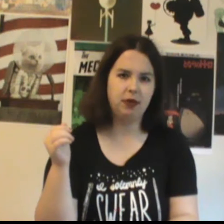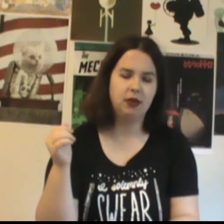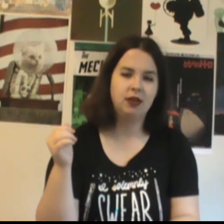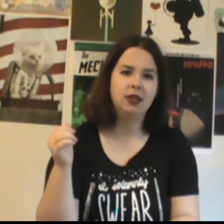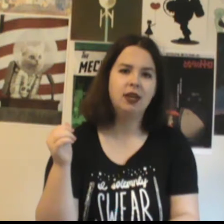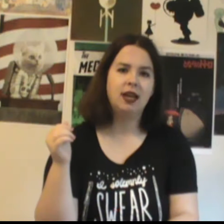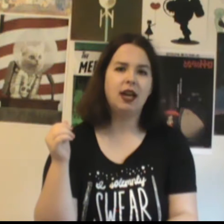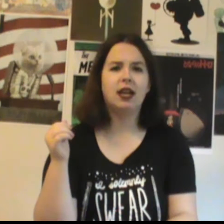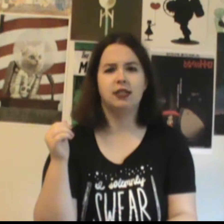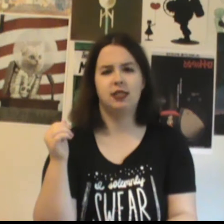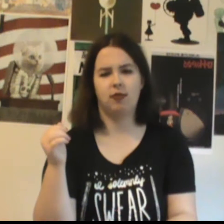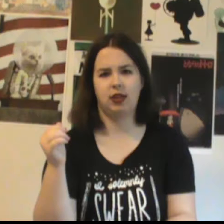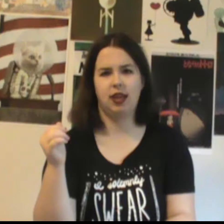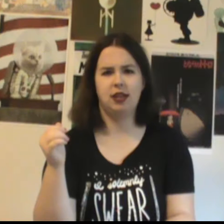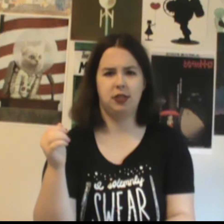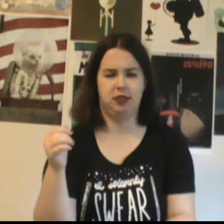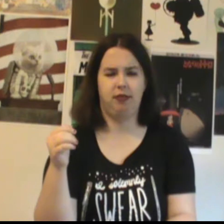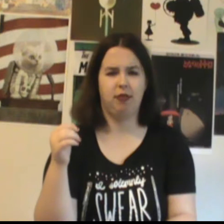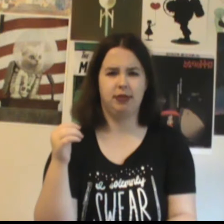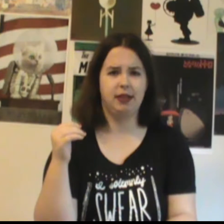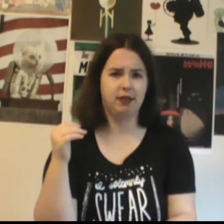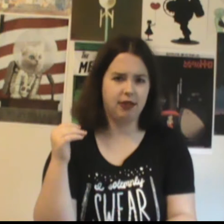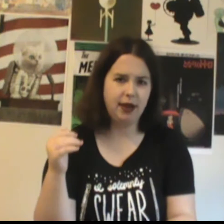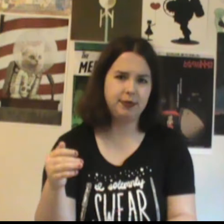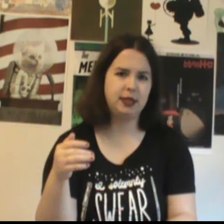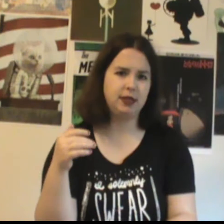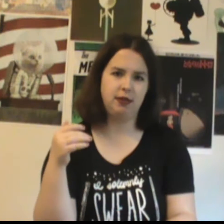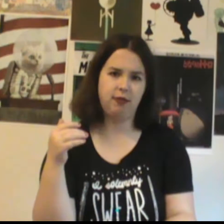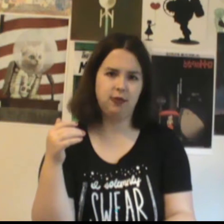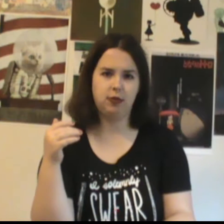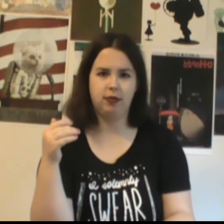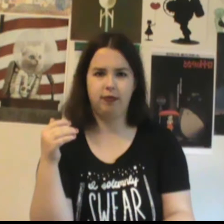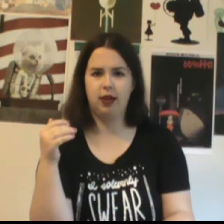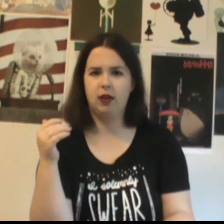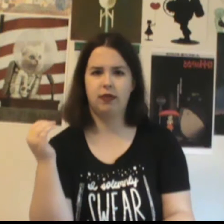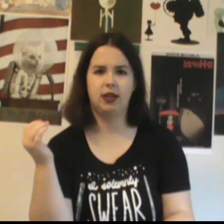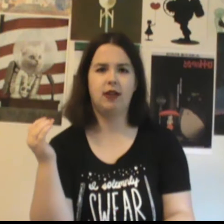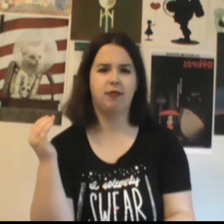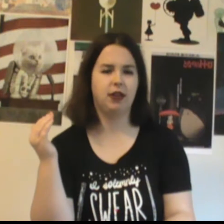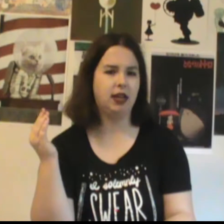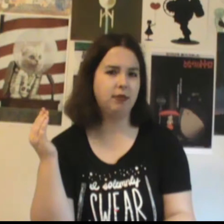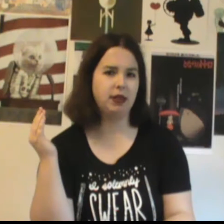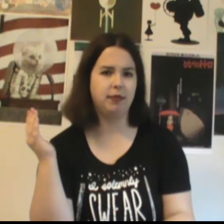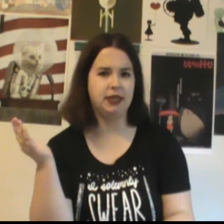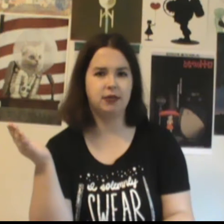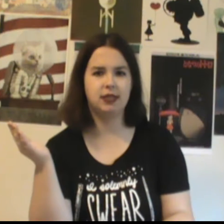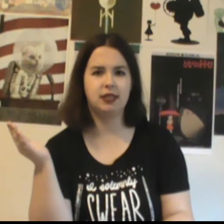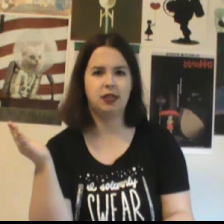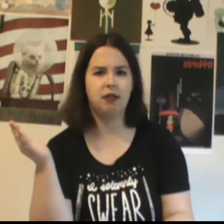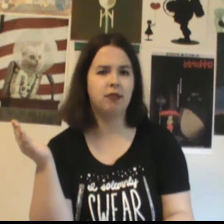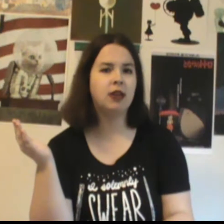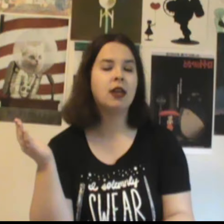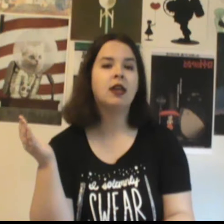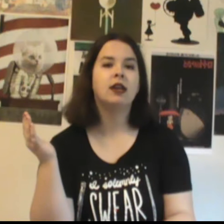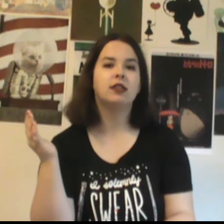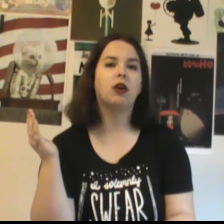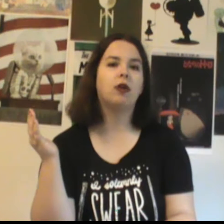people and stuff like that and just focus on their lives and sort of over time forget about the mysteries and stuff. So